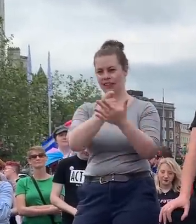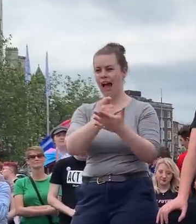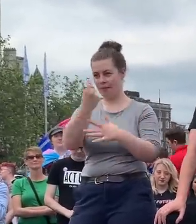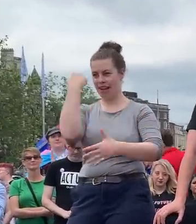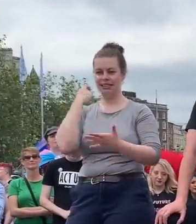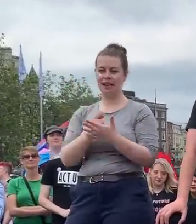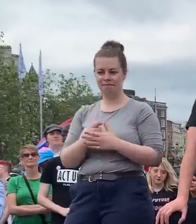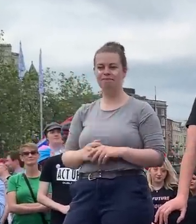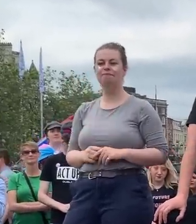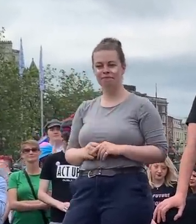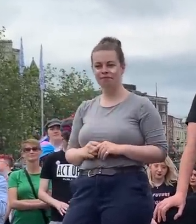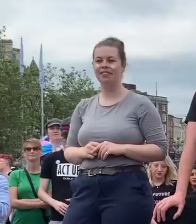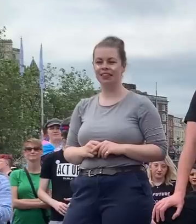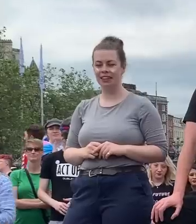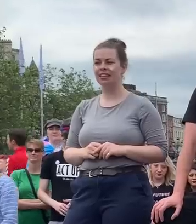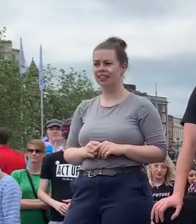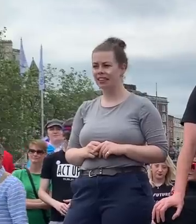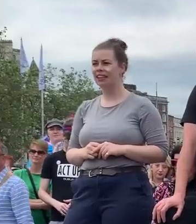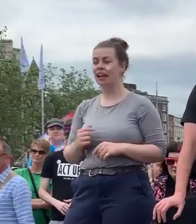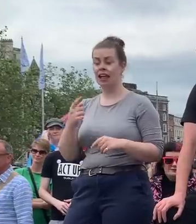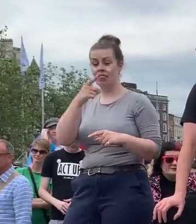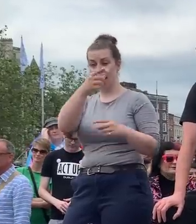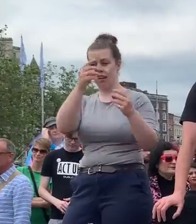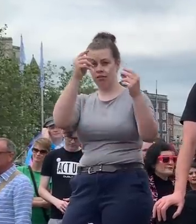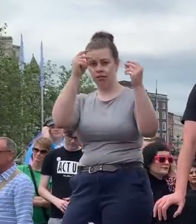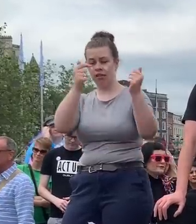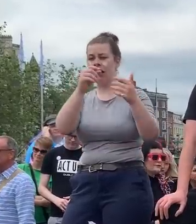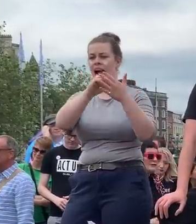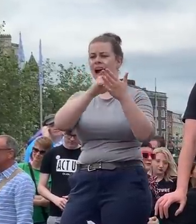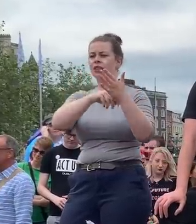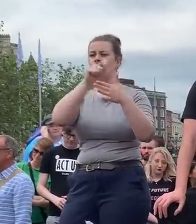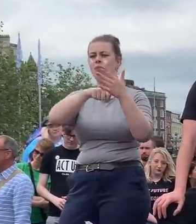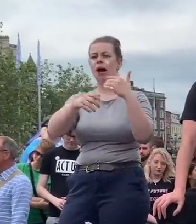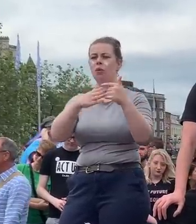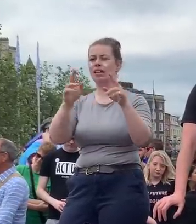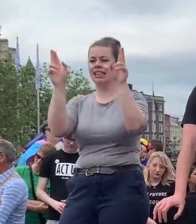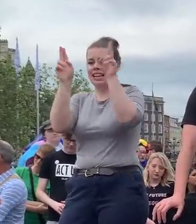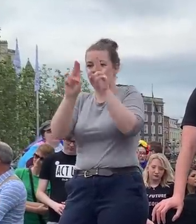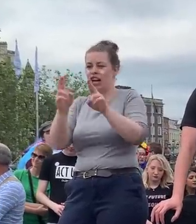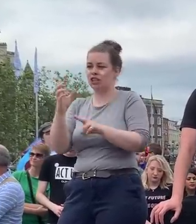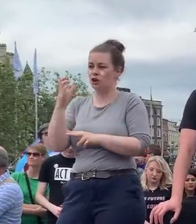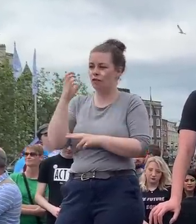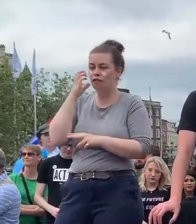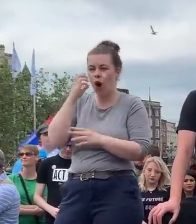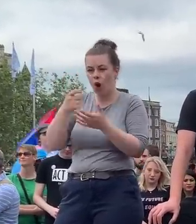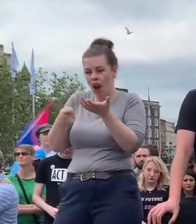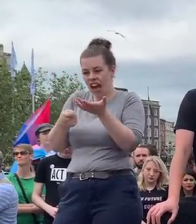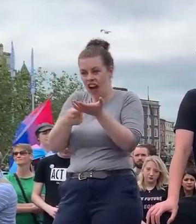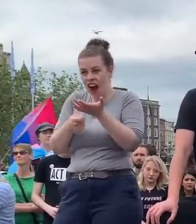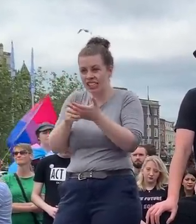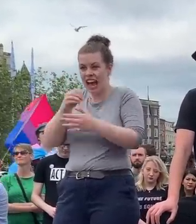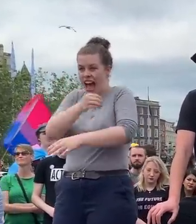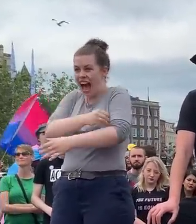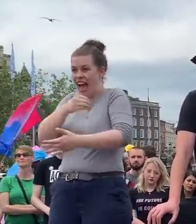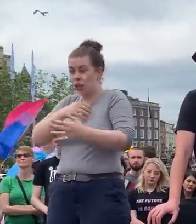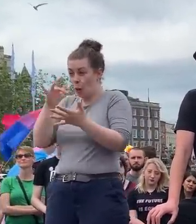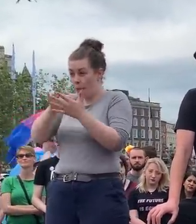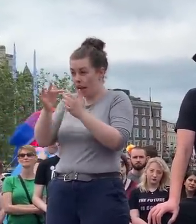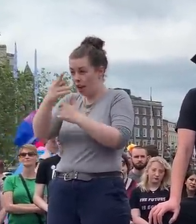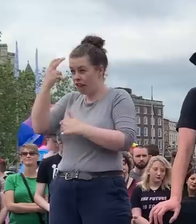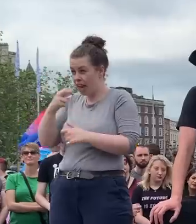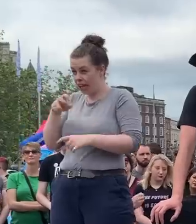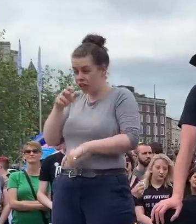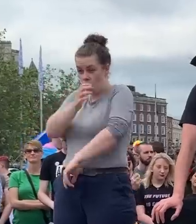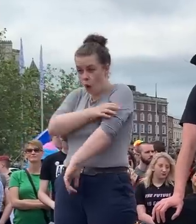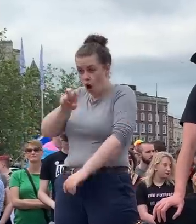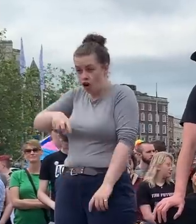You know, somebody, there was a whip around and somebody had to purchase an international phone card, and somebody had to walk into town in the middle of the night